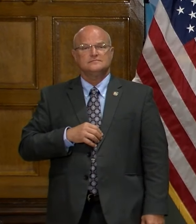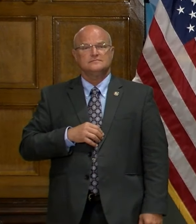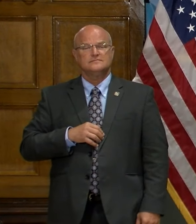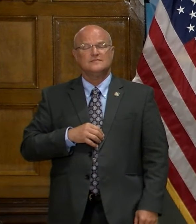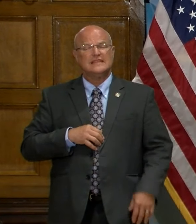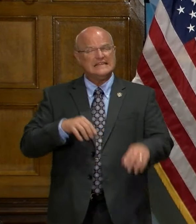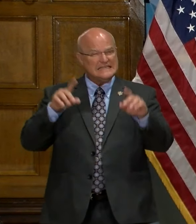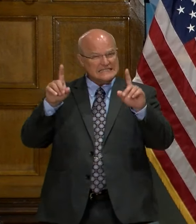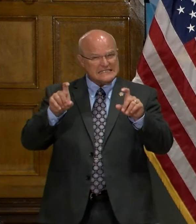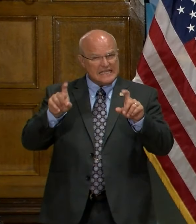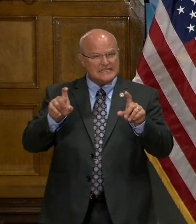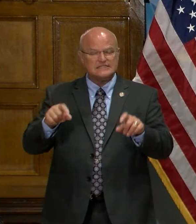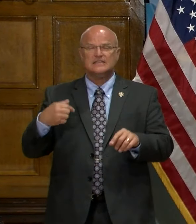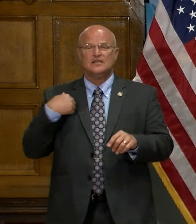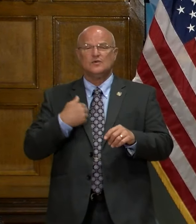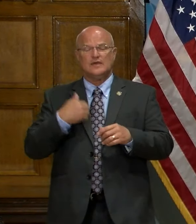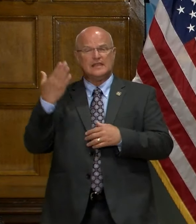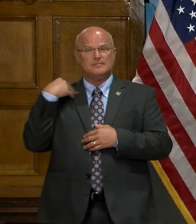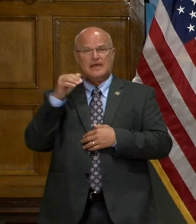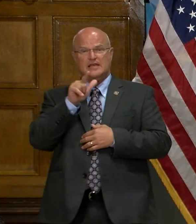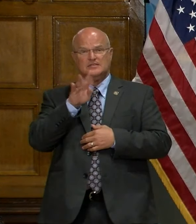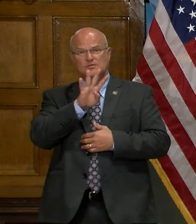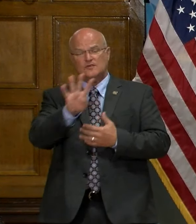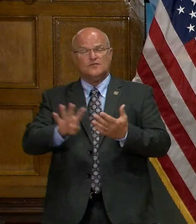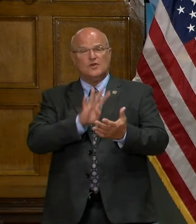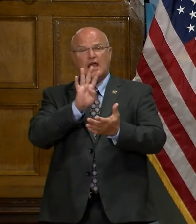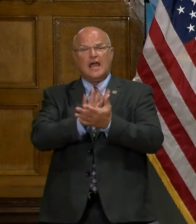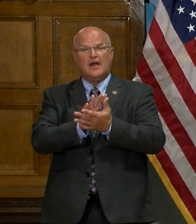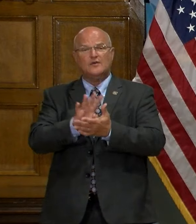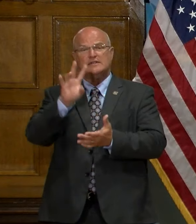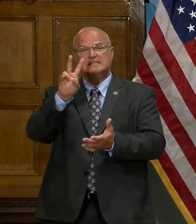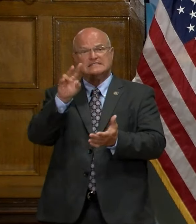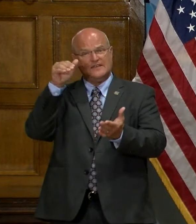In testing, we had in the last 24 hours